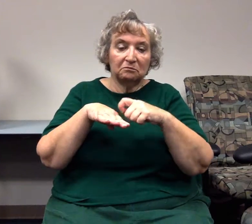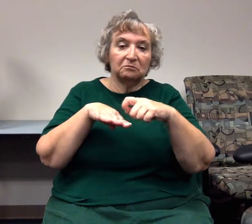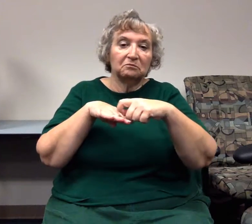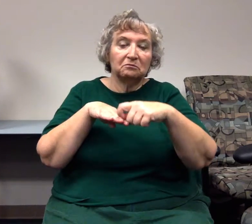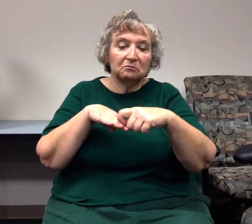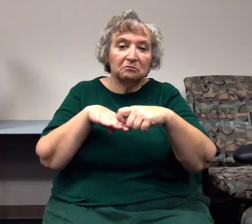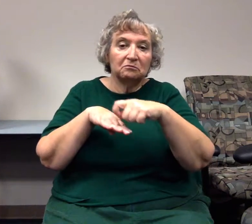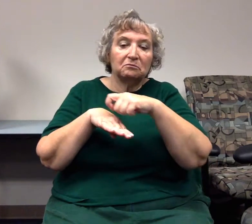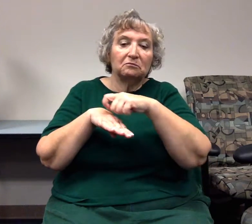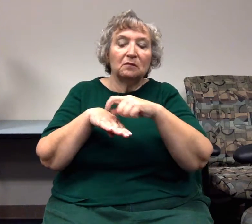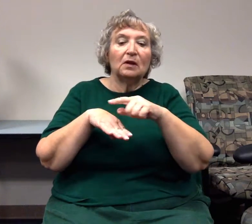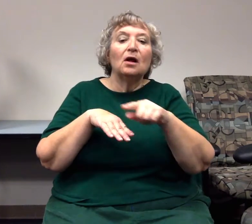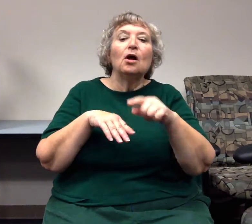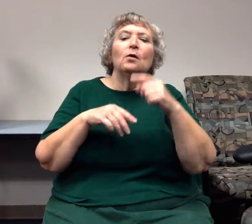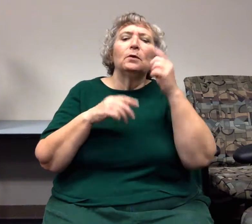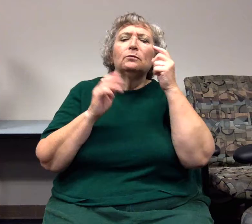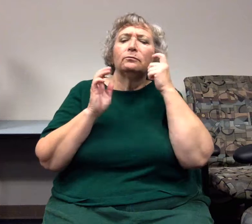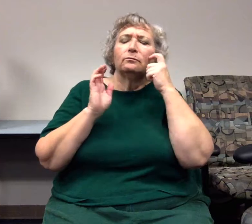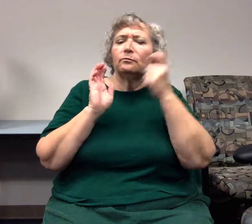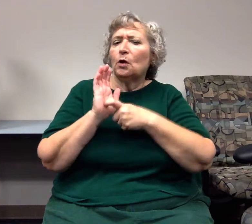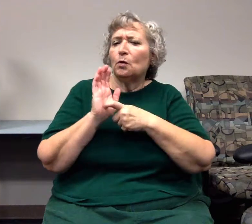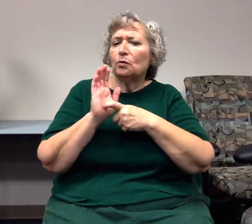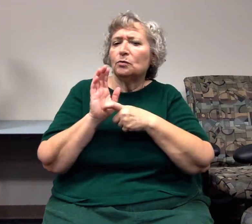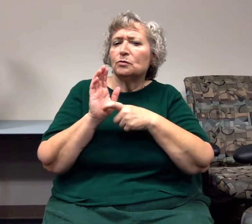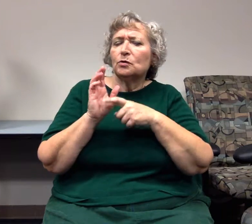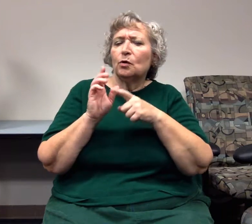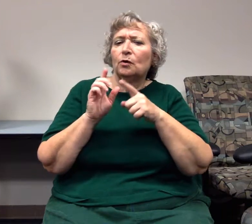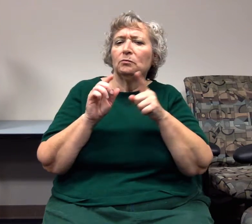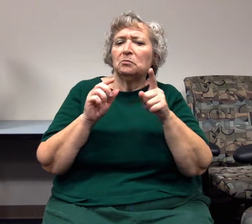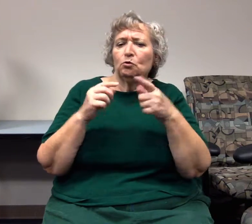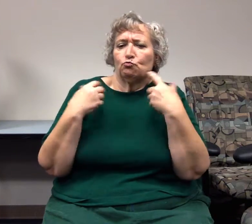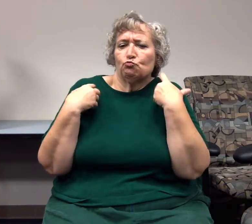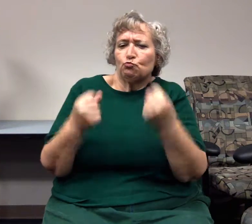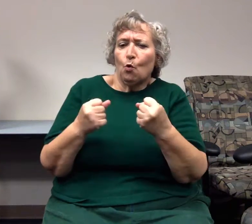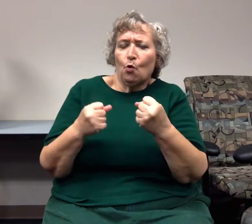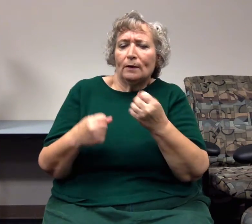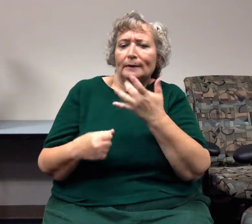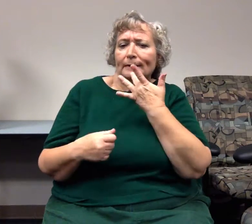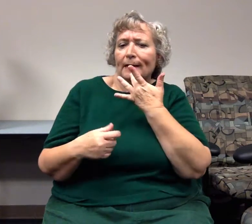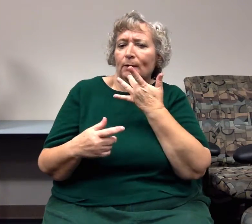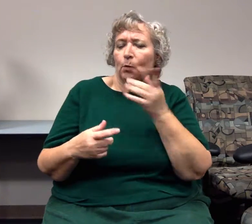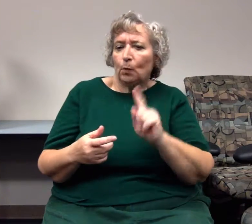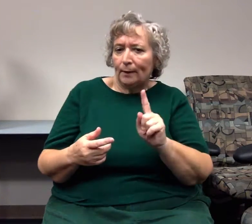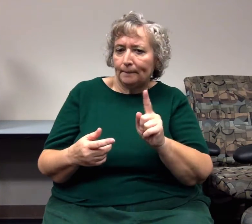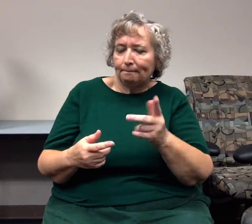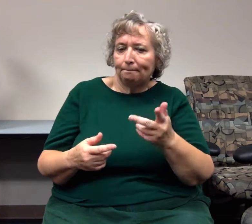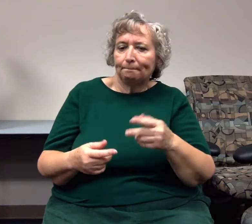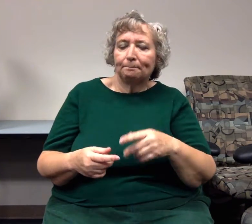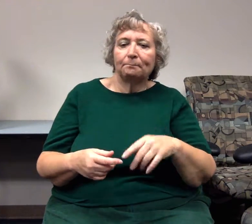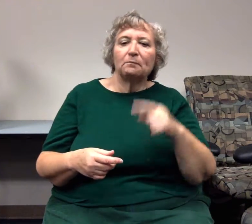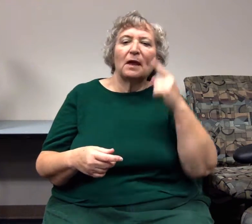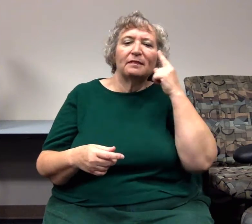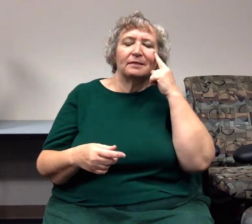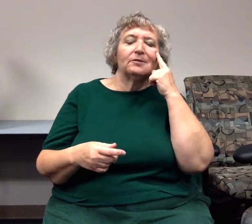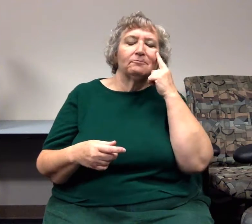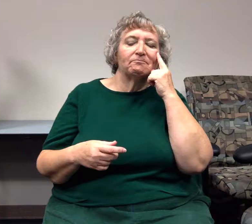it more intensely. You'll really have a surprise, I think, in this lesson. So in between times, you'll be wiping your tongue